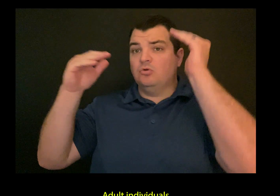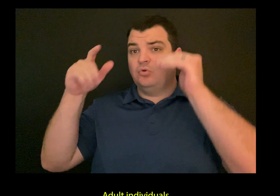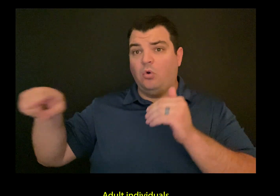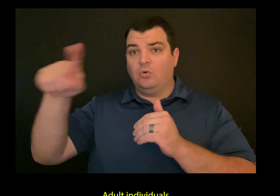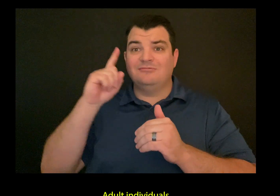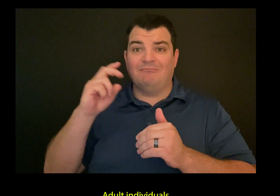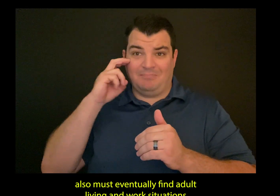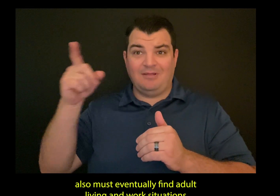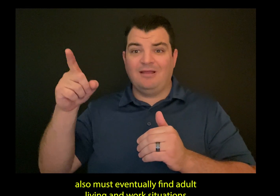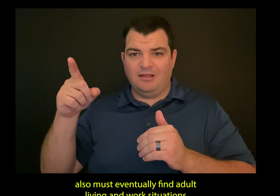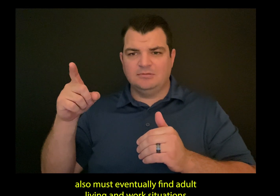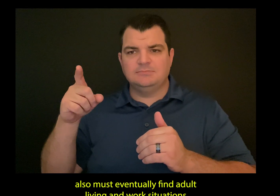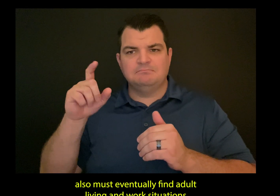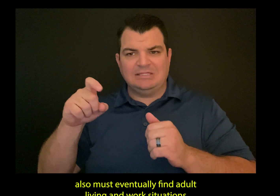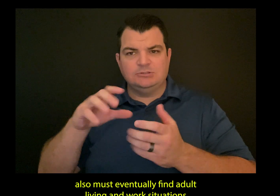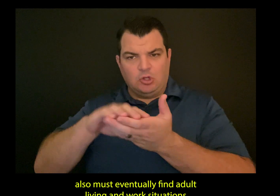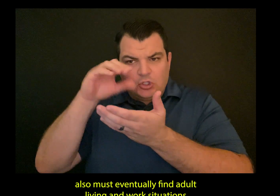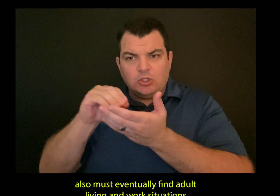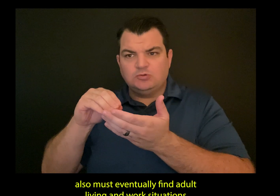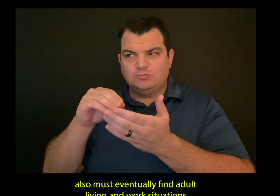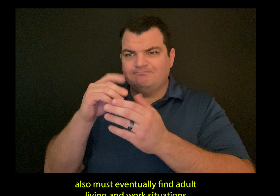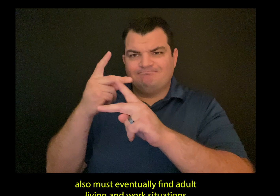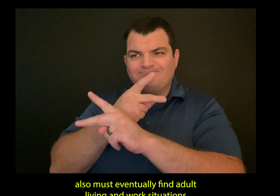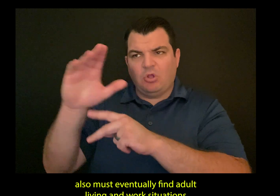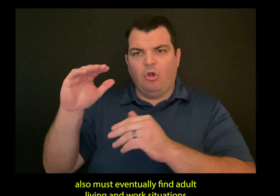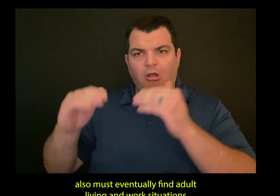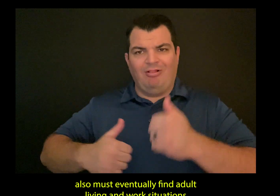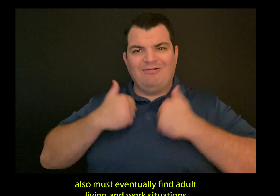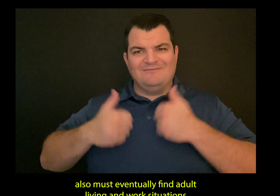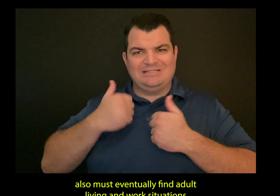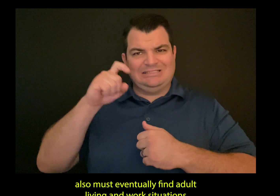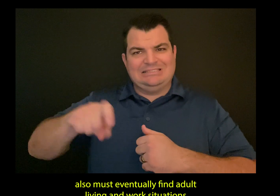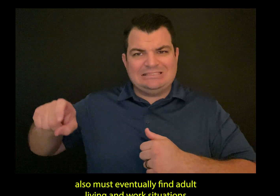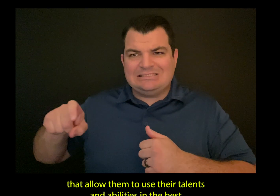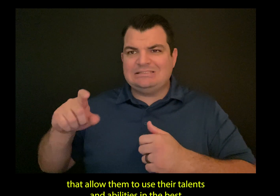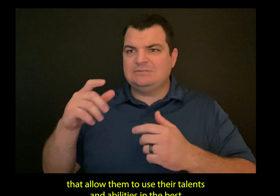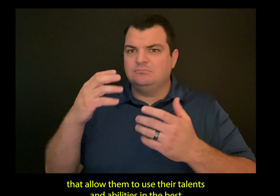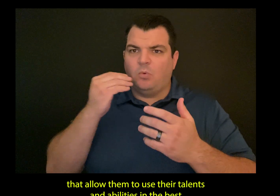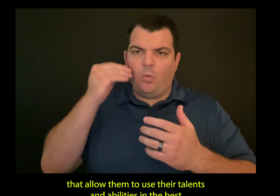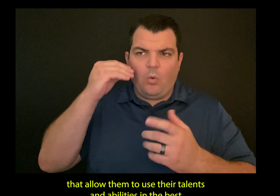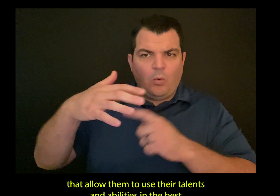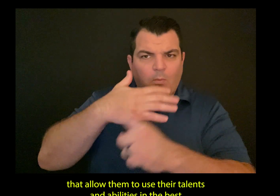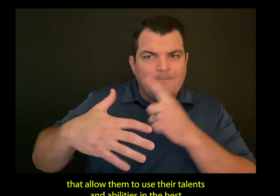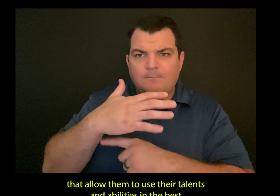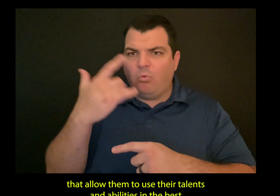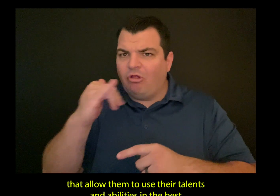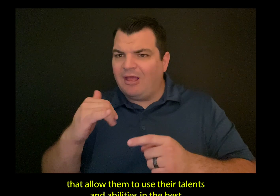Adult individuals also must eventually find adult living and work situations that allow them to use their talents and